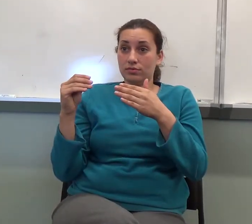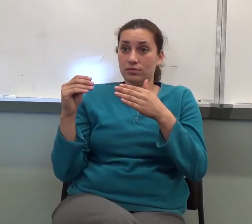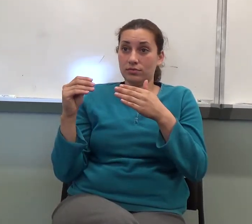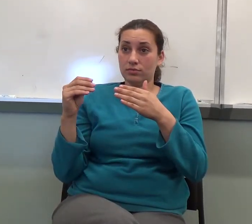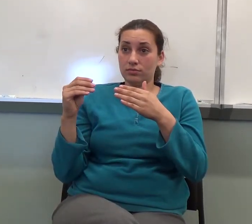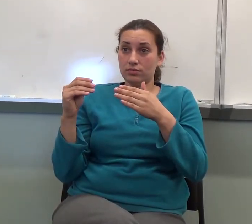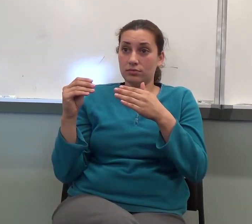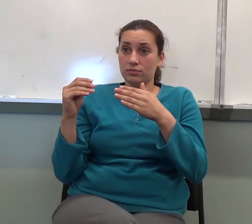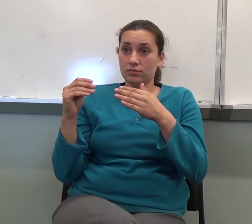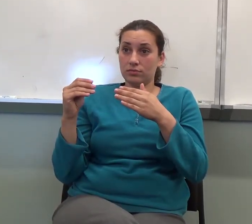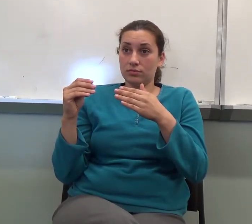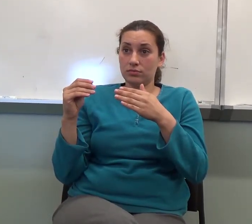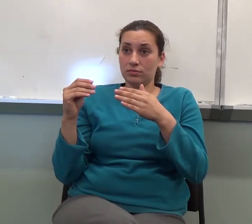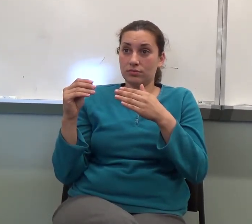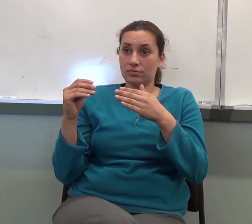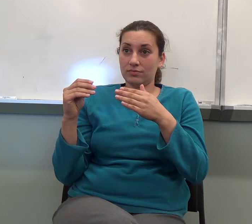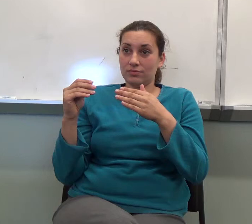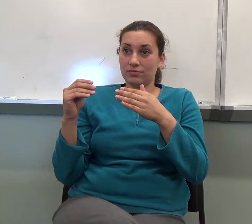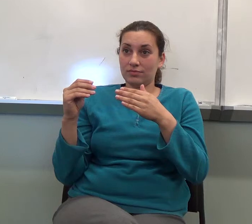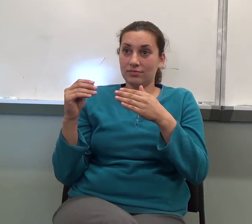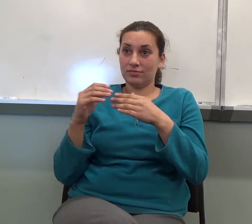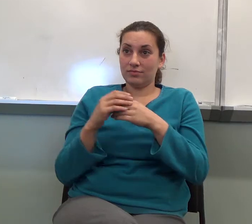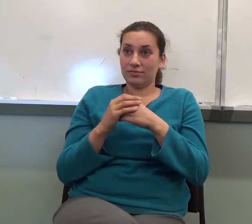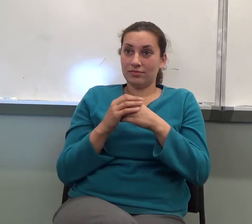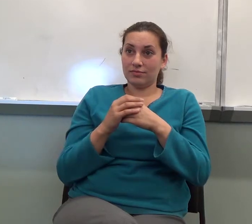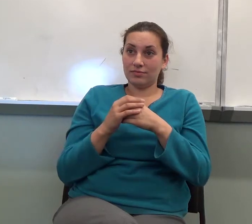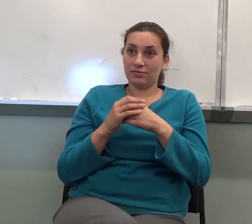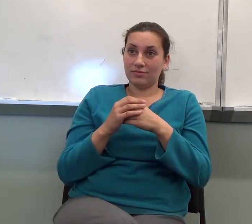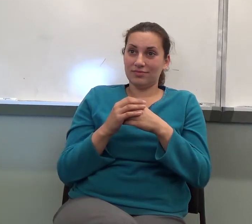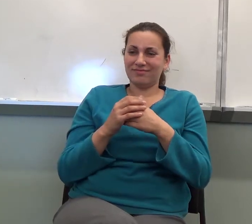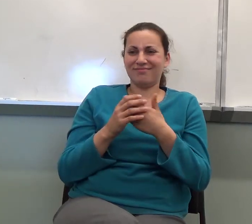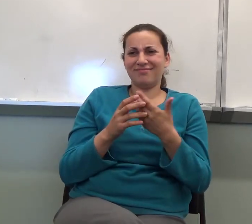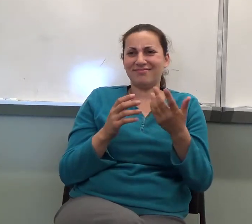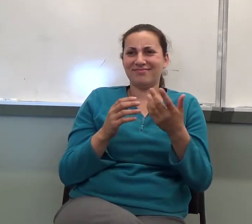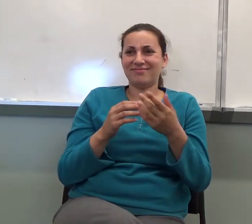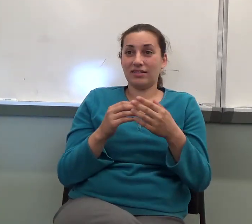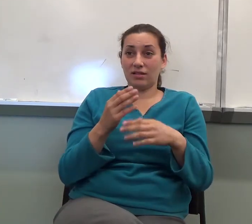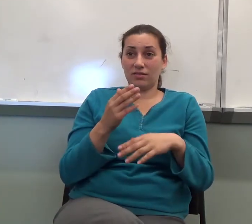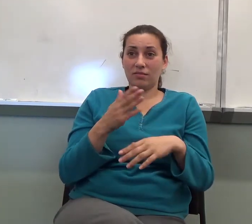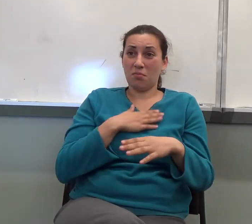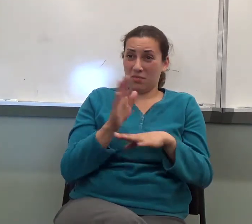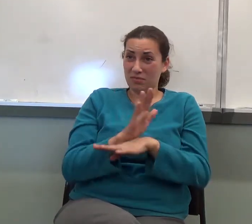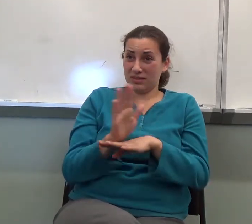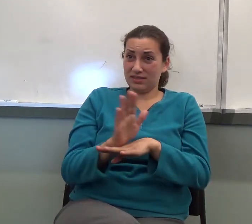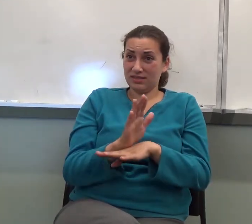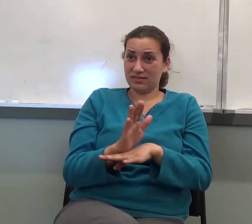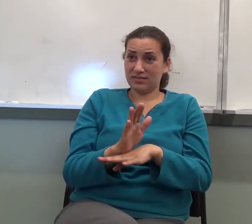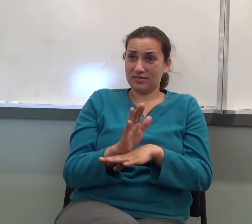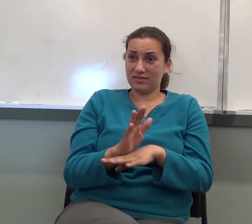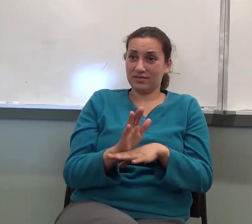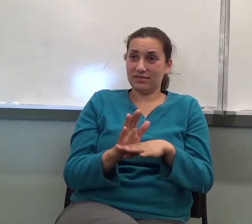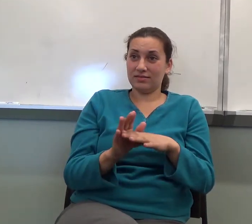week? Okay, $3,500 is the amount of merchandise